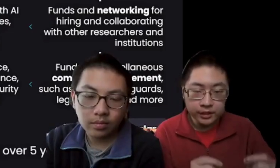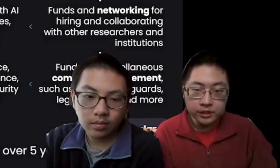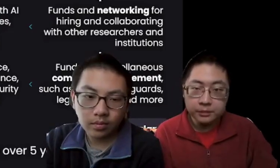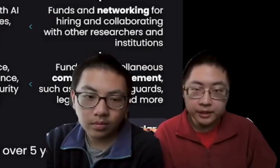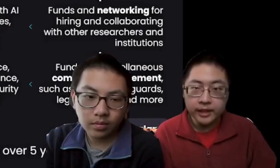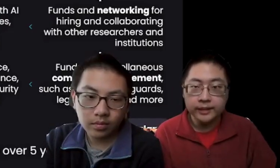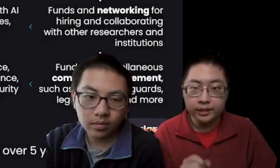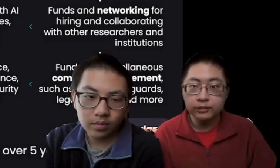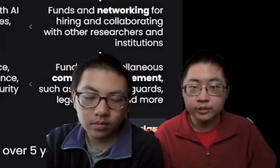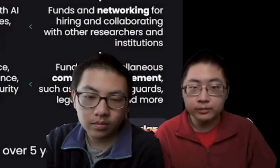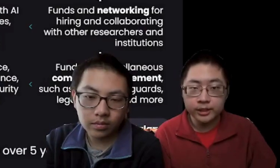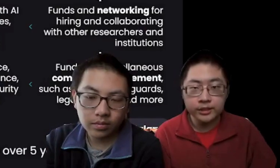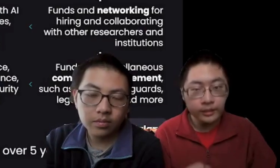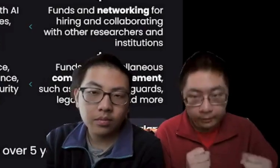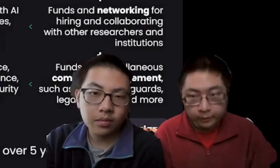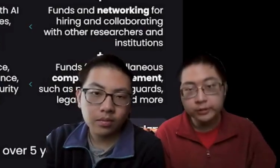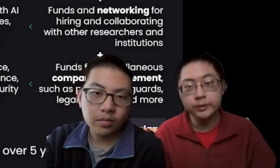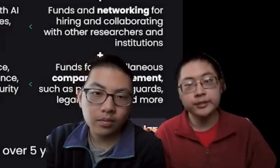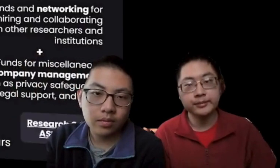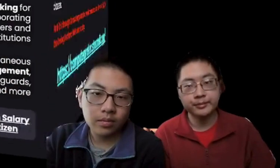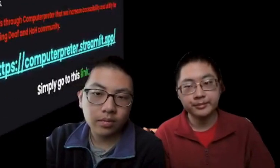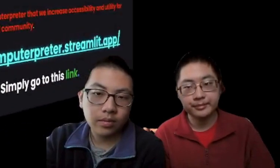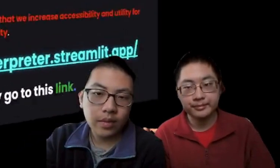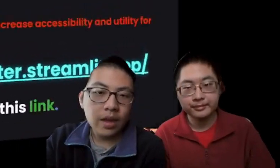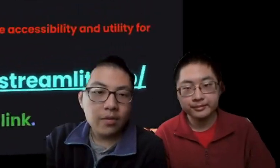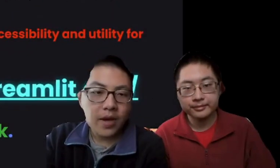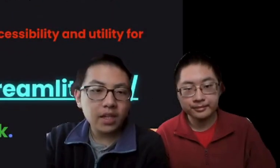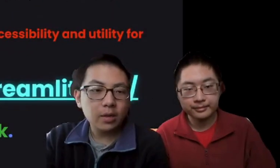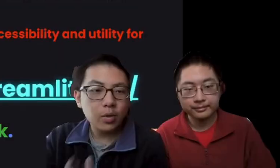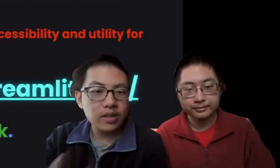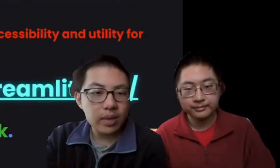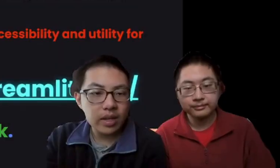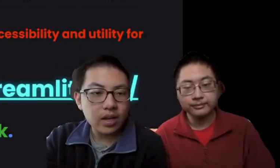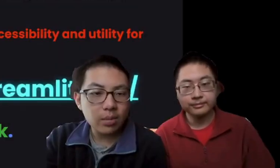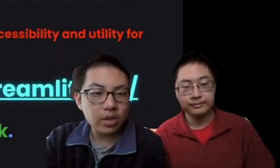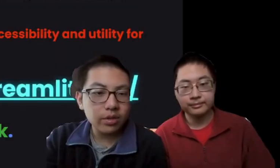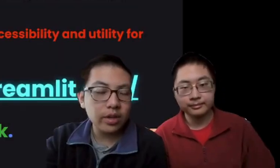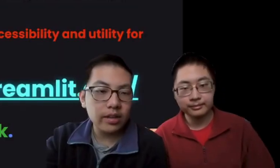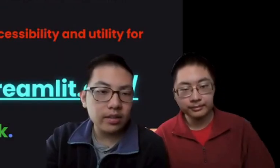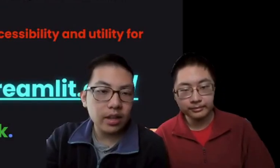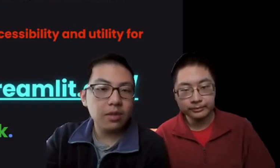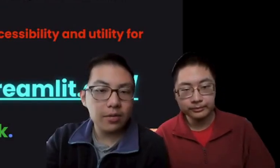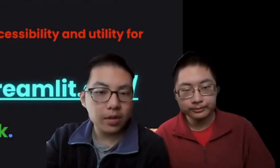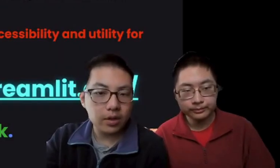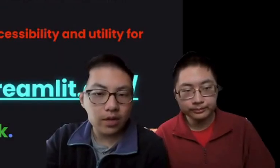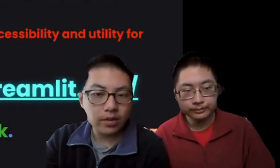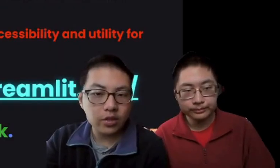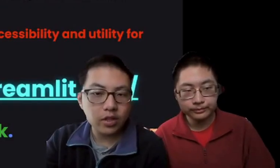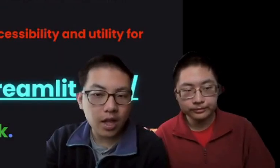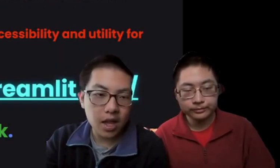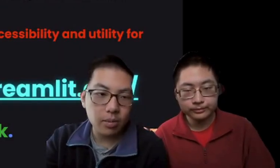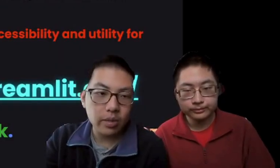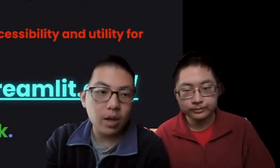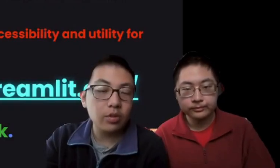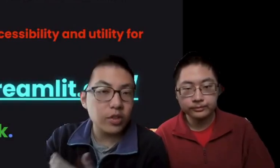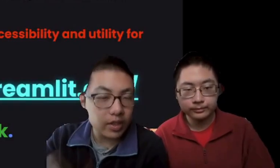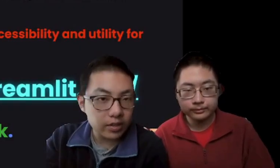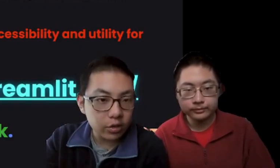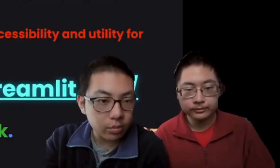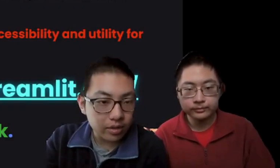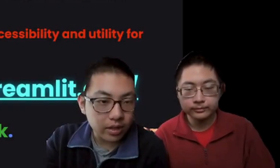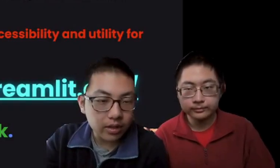with the good market and our own determination, we can do it. Finally, we estimate that Computerpreter can save deaf hearing conversation times by